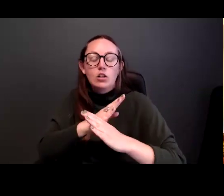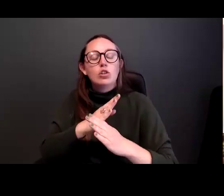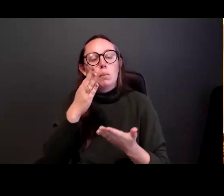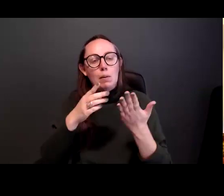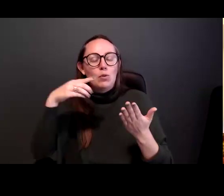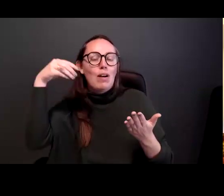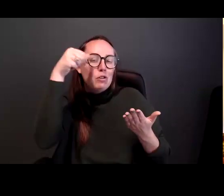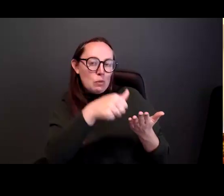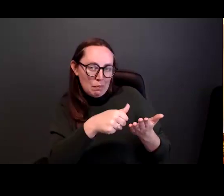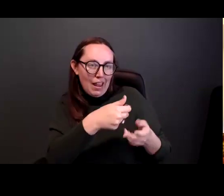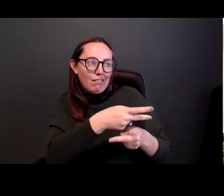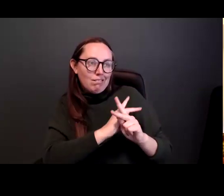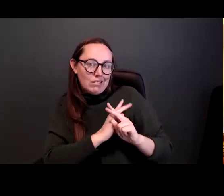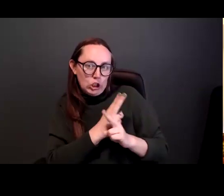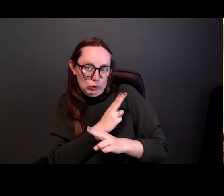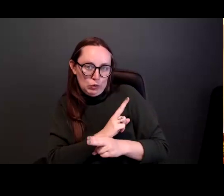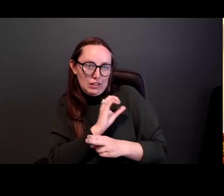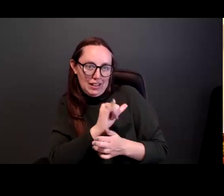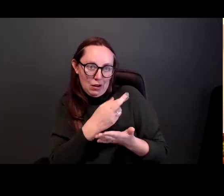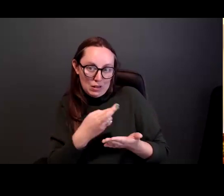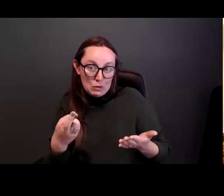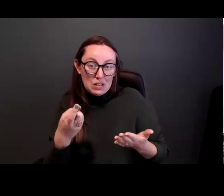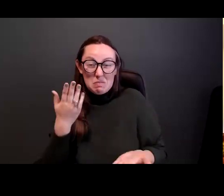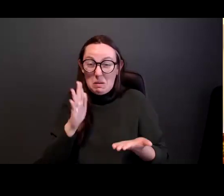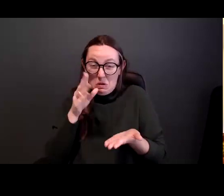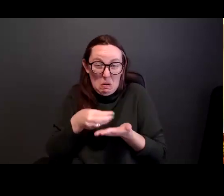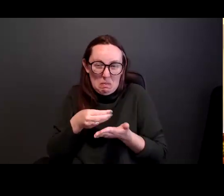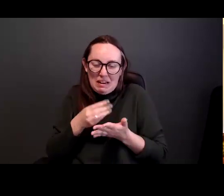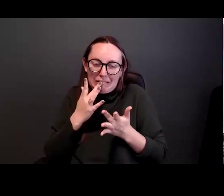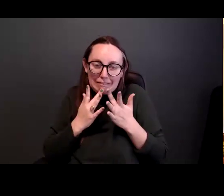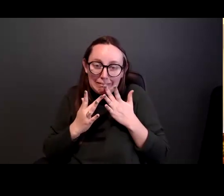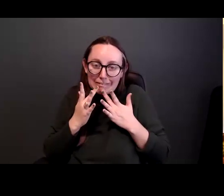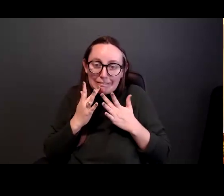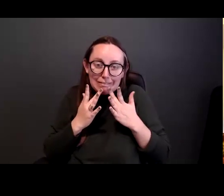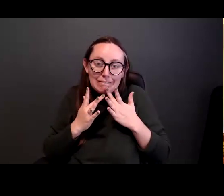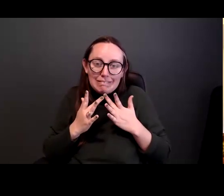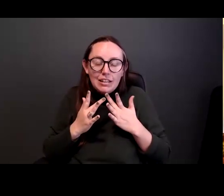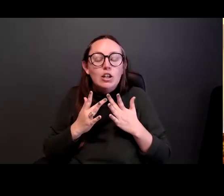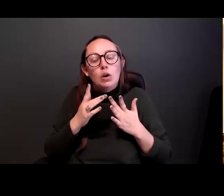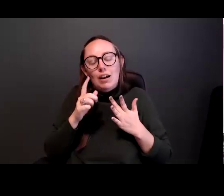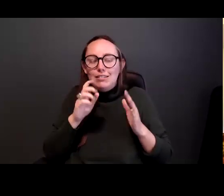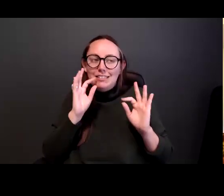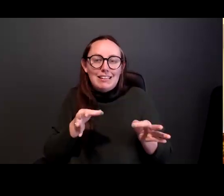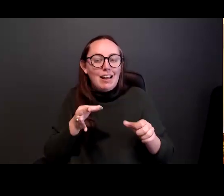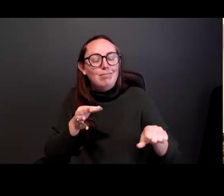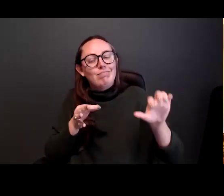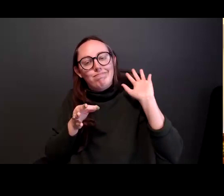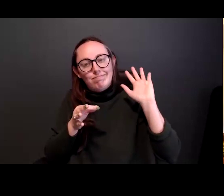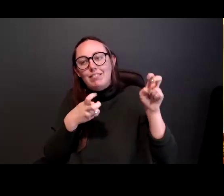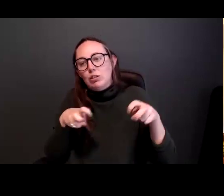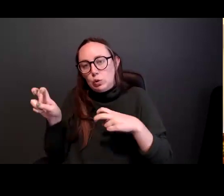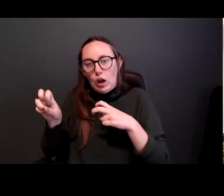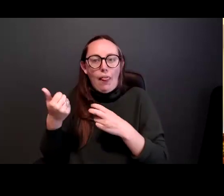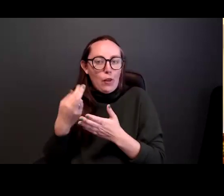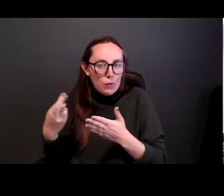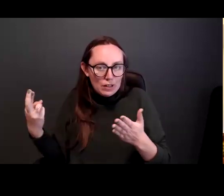don't have those funds. So a lot of times you'll have to shift over to other resources, but it's great to use those resources I mentioned earlier, like the Library of Congress and